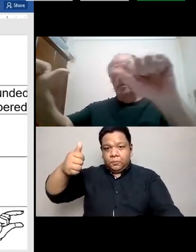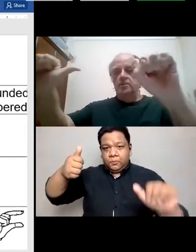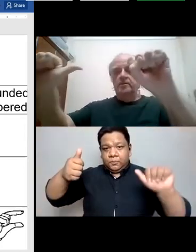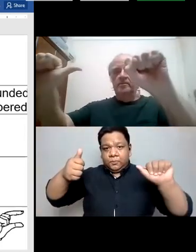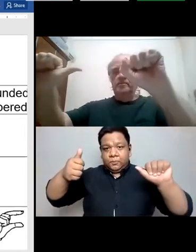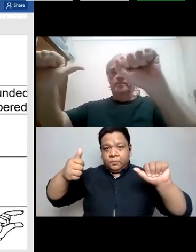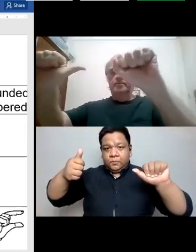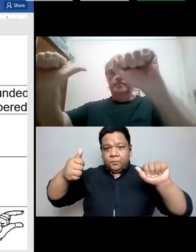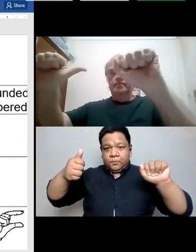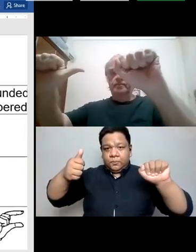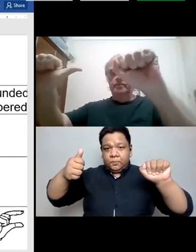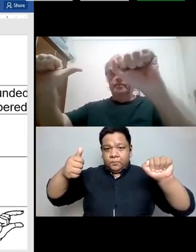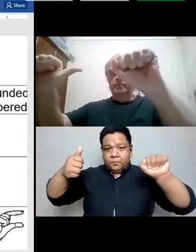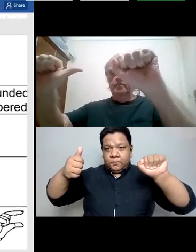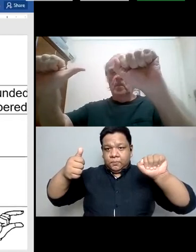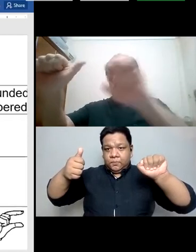Sorry.